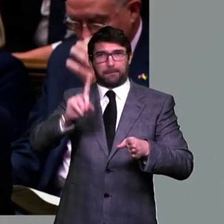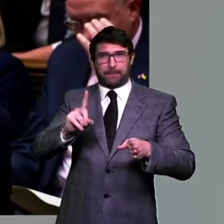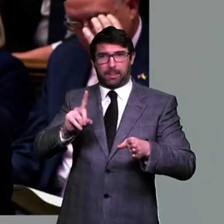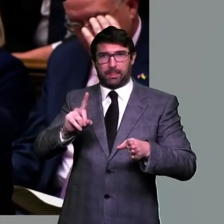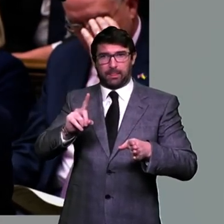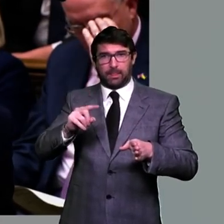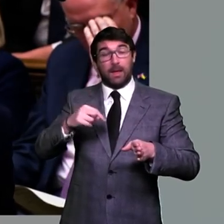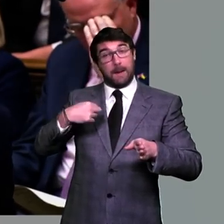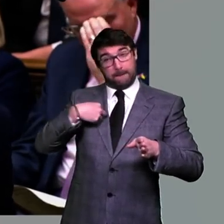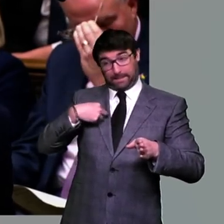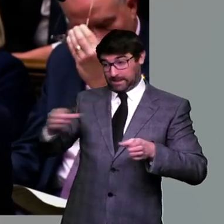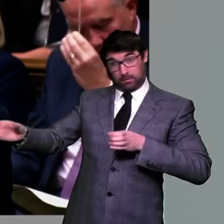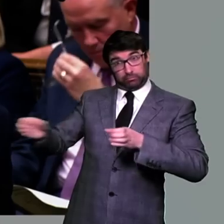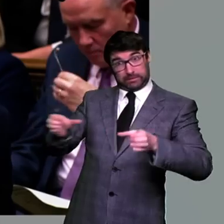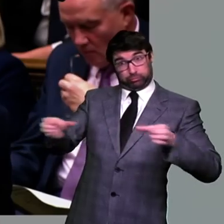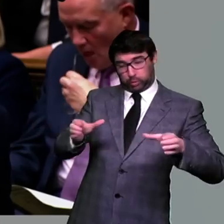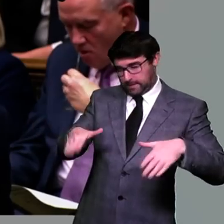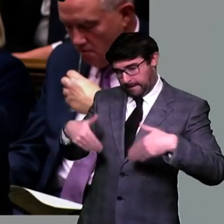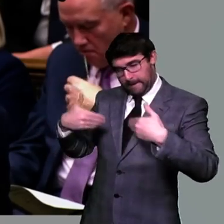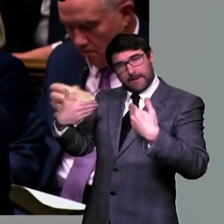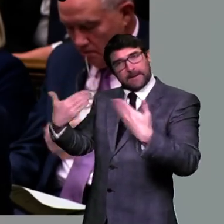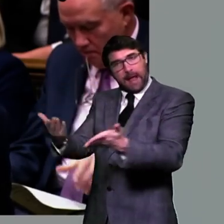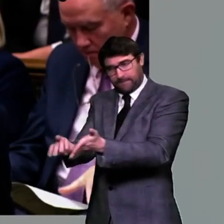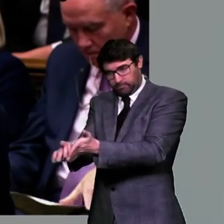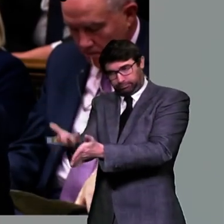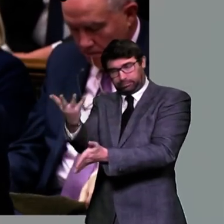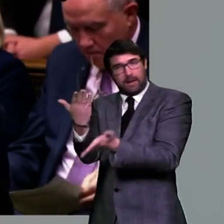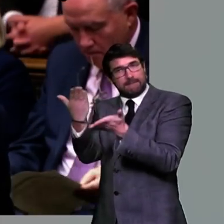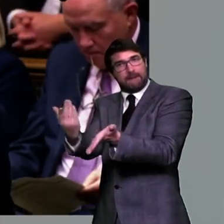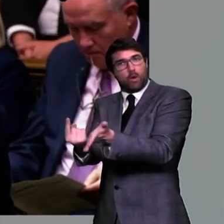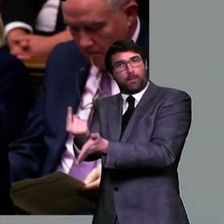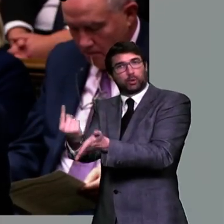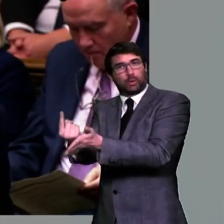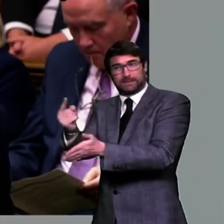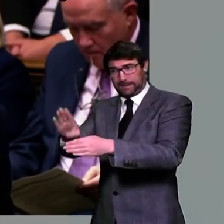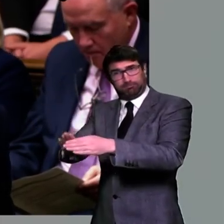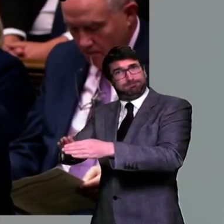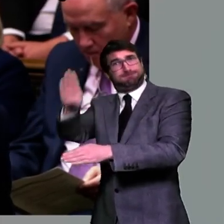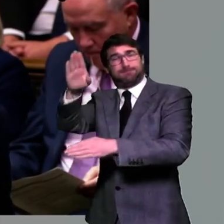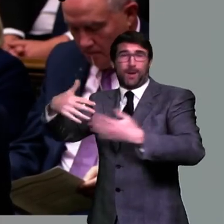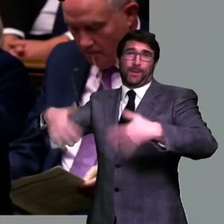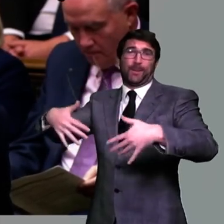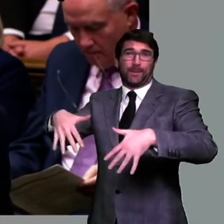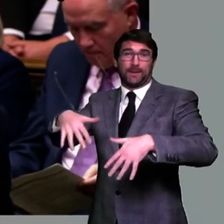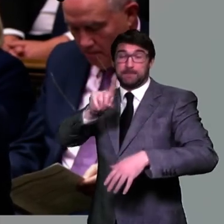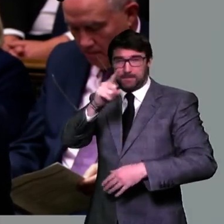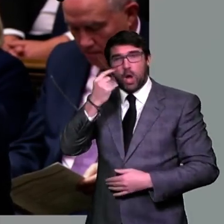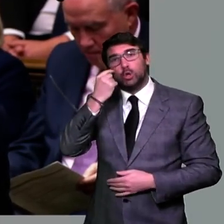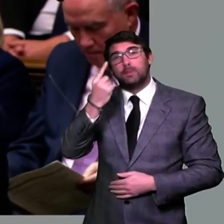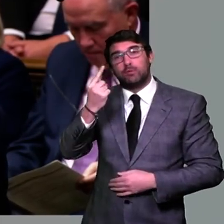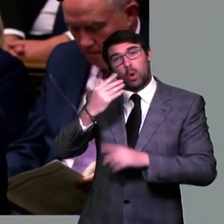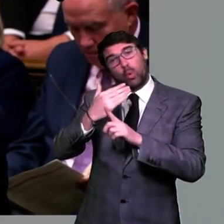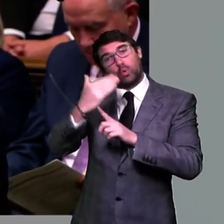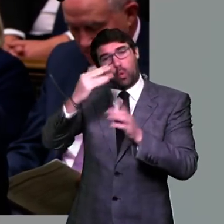gave them the opportunity, they went on to thrive in their career. That's why tomorrow, in North Norfolk, I'll be launching my new scheme,